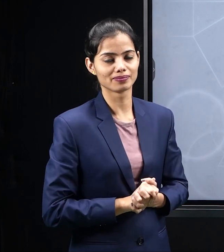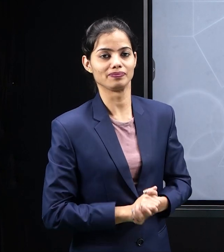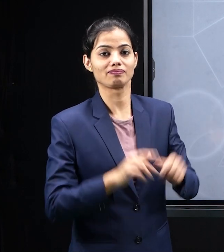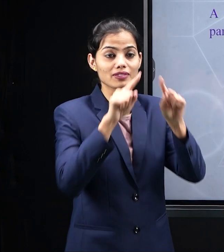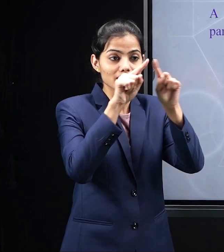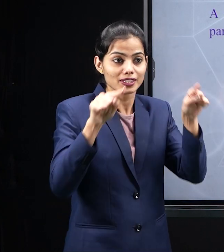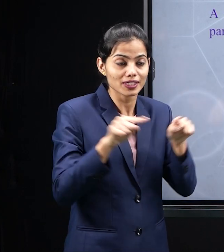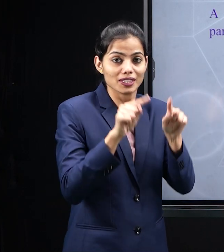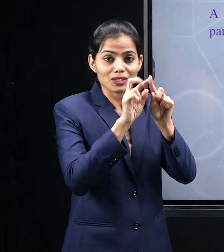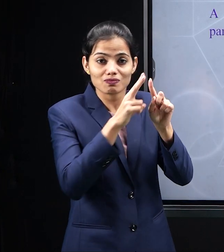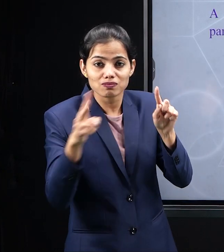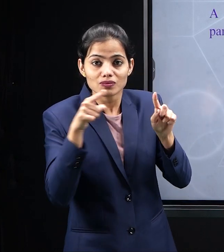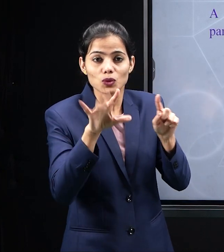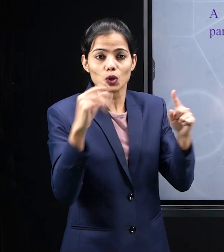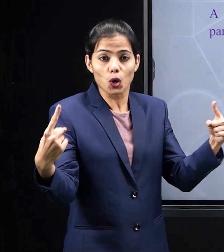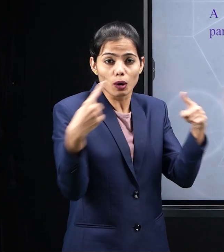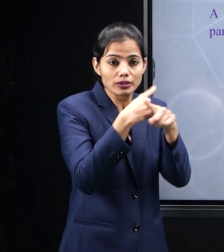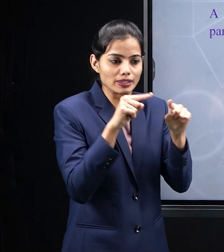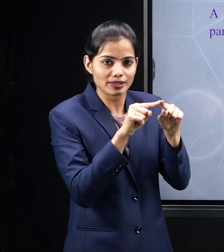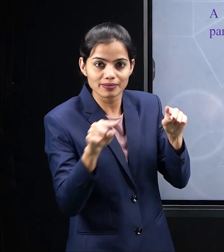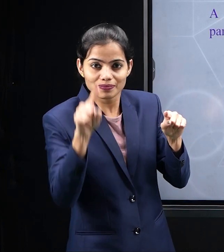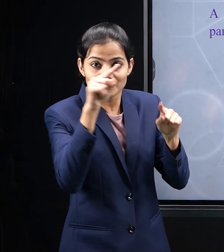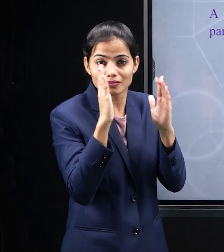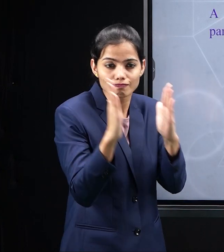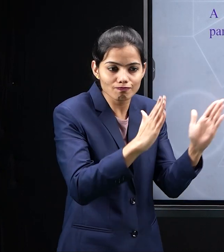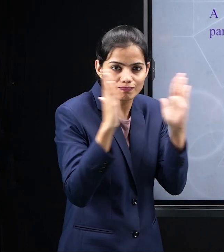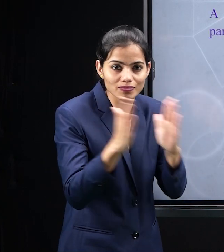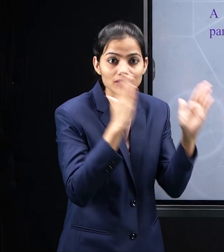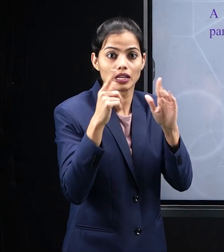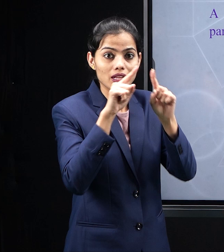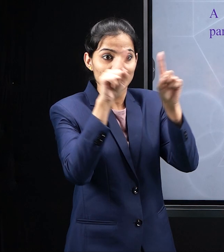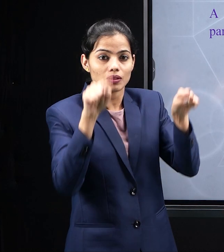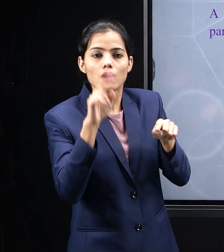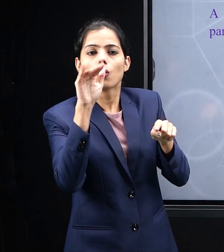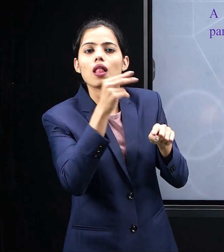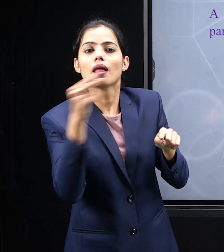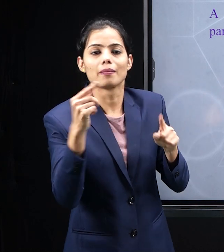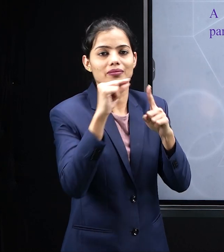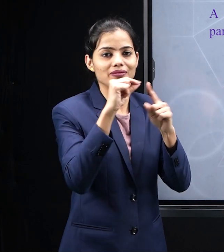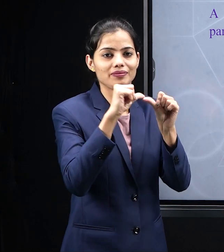A quadrilateral in which opposite sides are parallel is called a parallelogram.